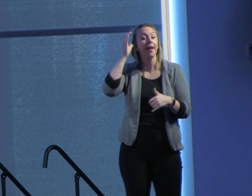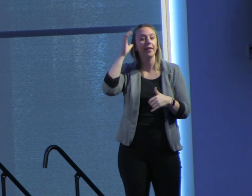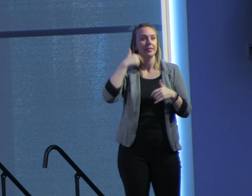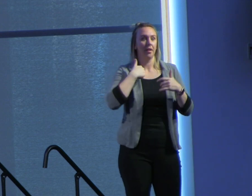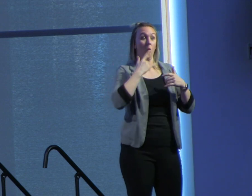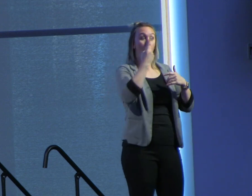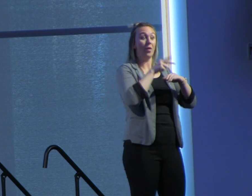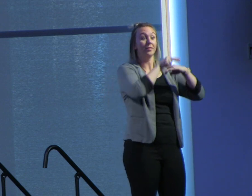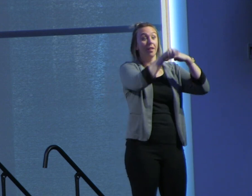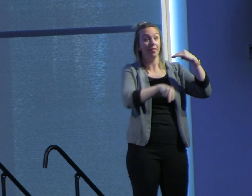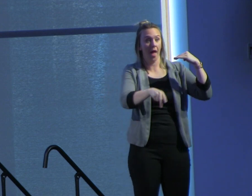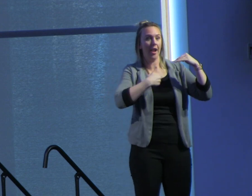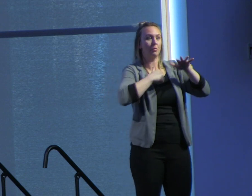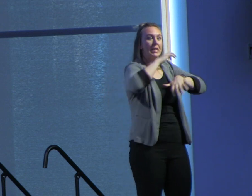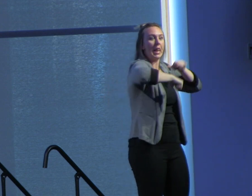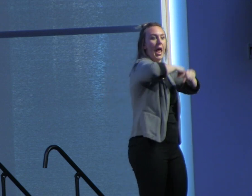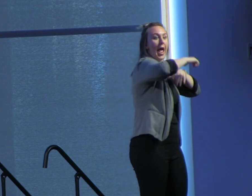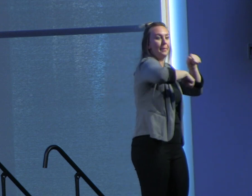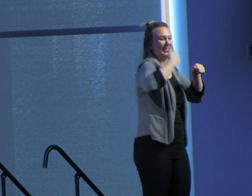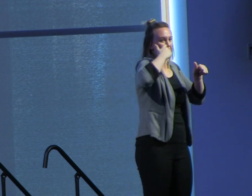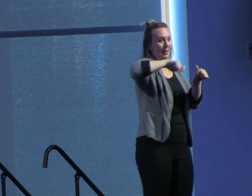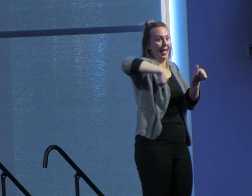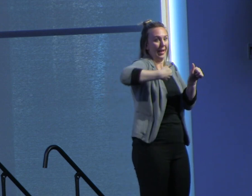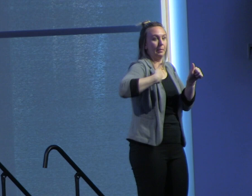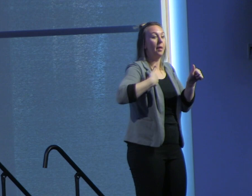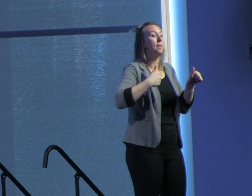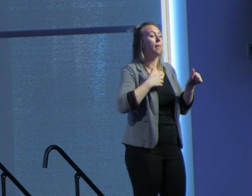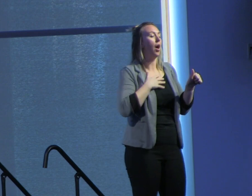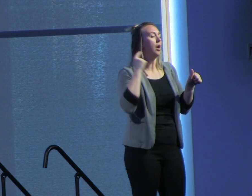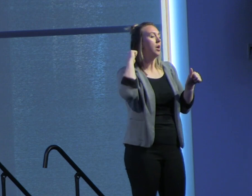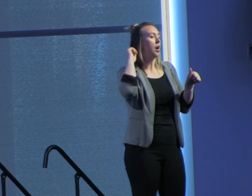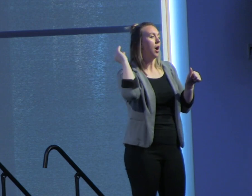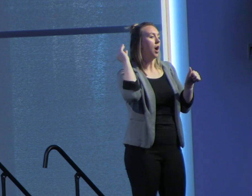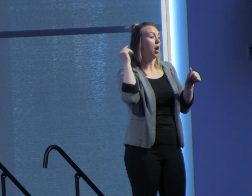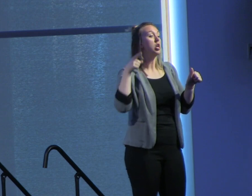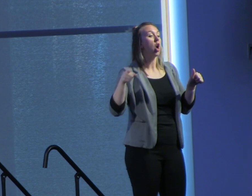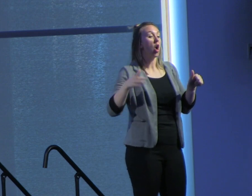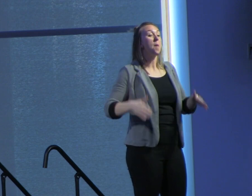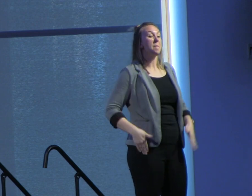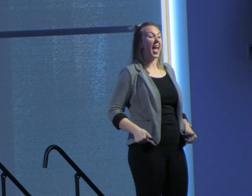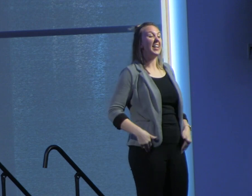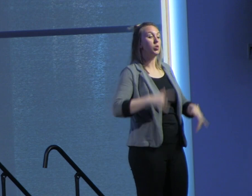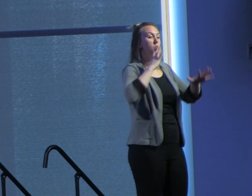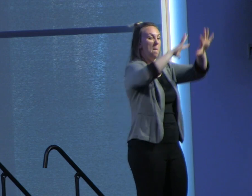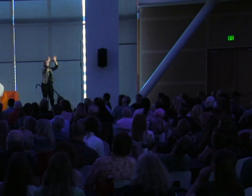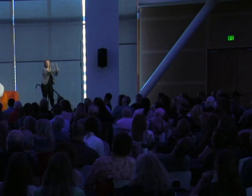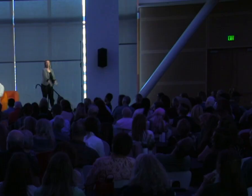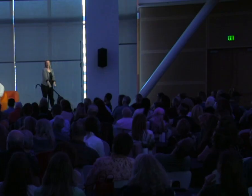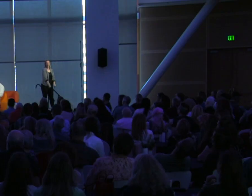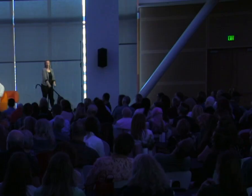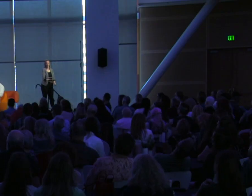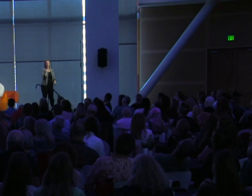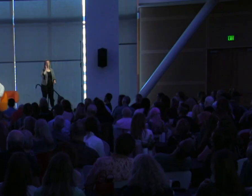slide, and she was right behind me, and my little voice said, she's gonna pull your pants down.